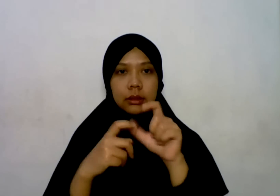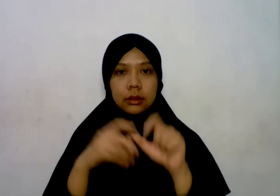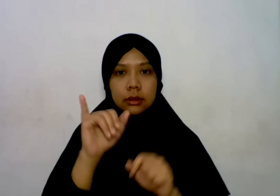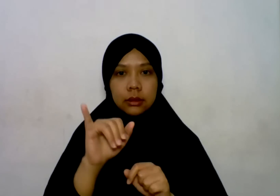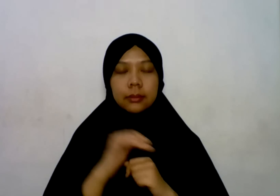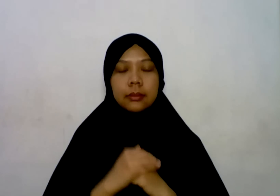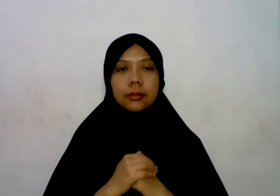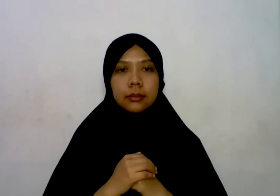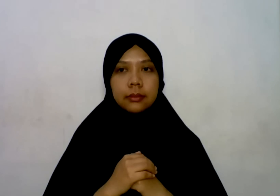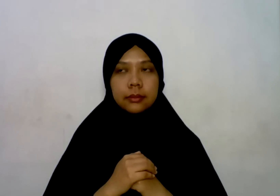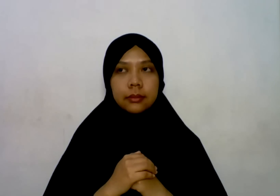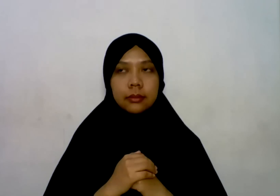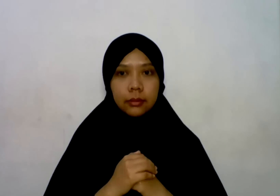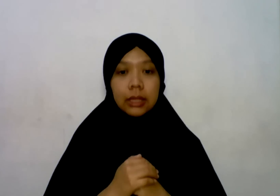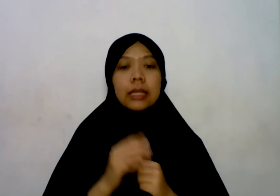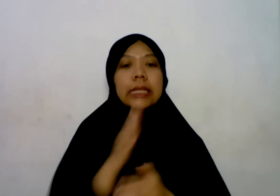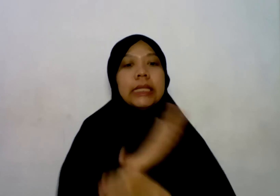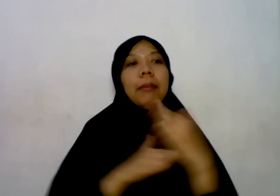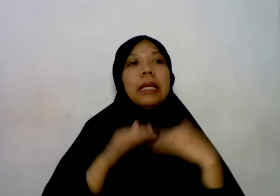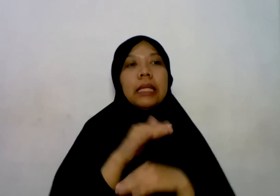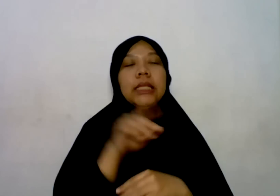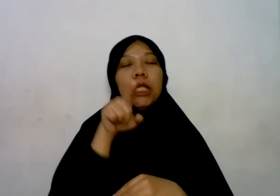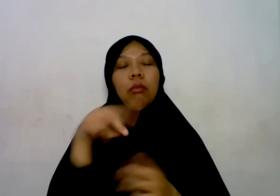is ability.